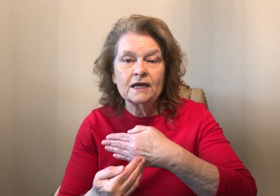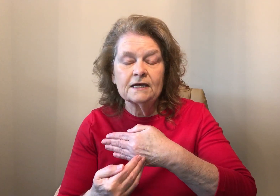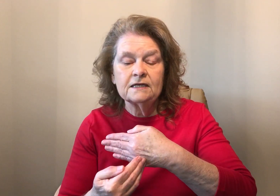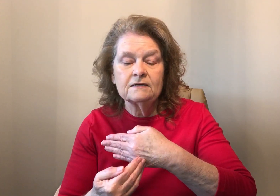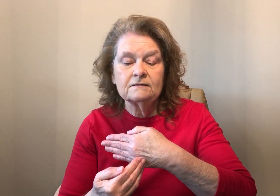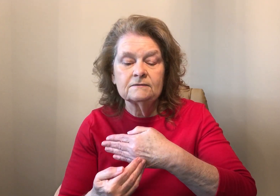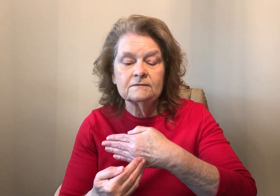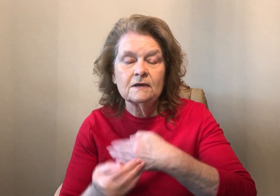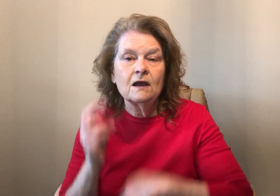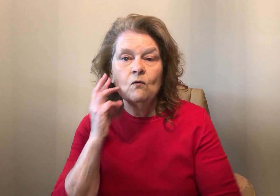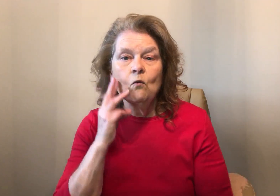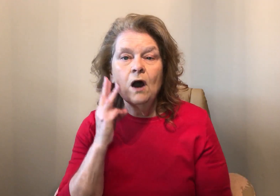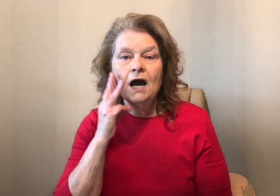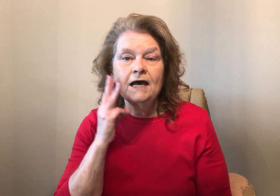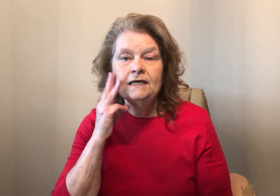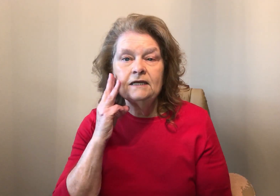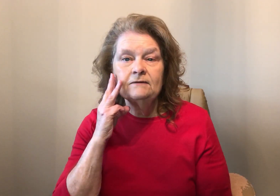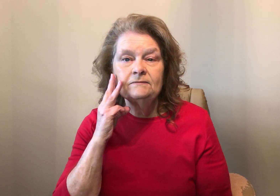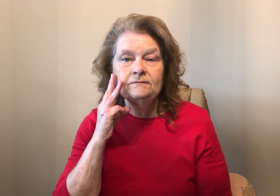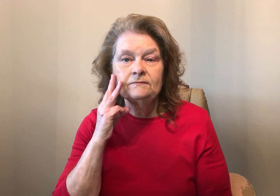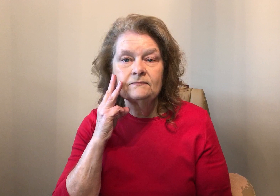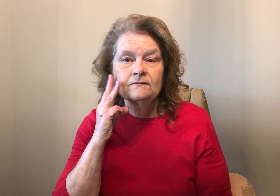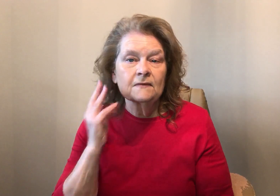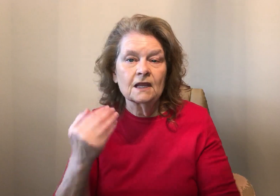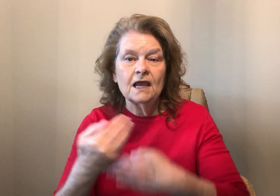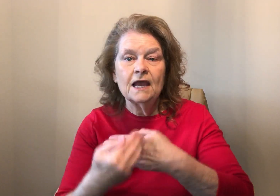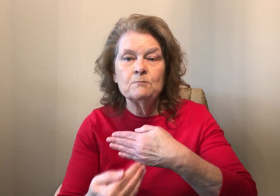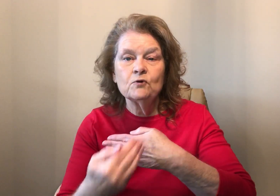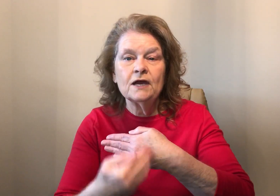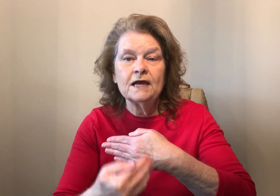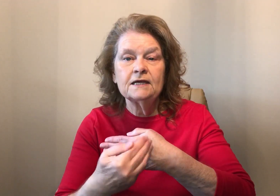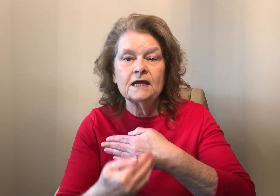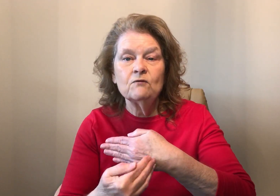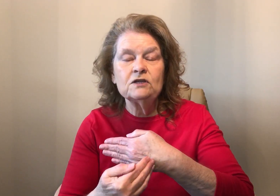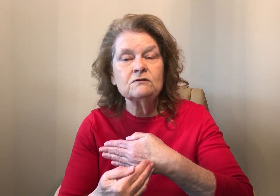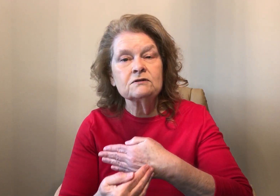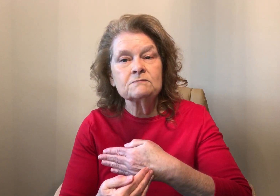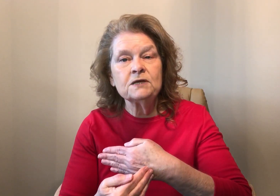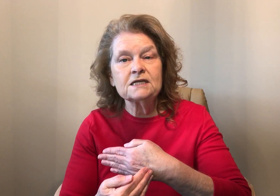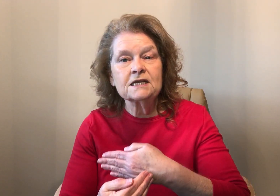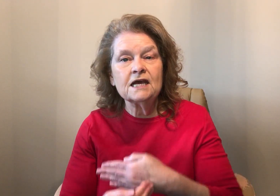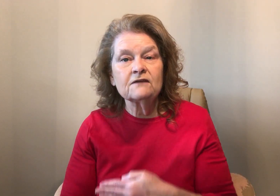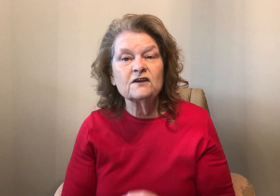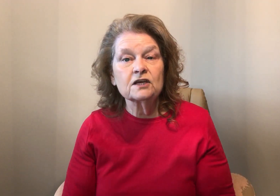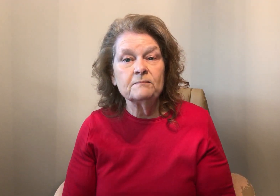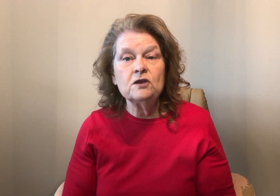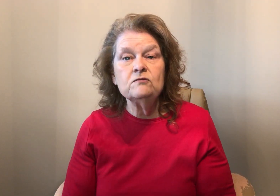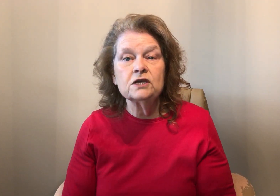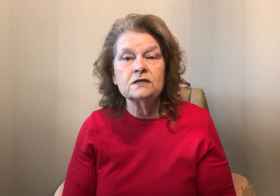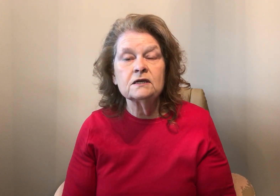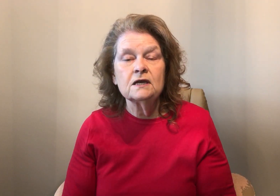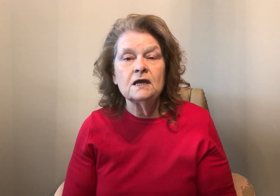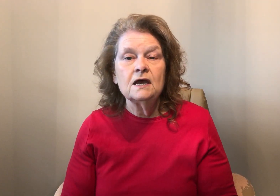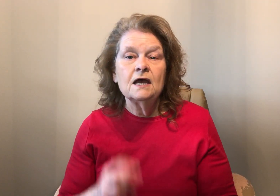bread. Wine and bread. And when you put it together for communion,